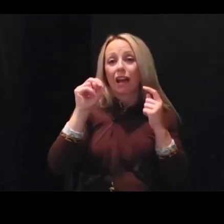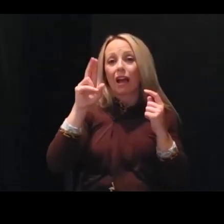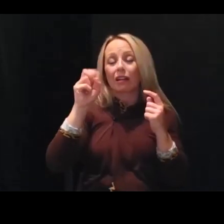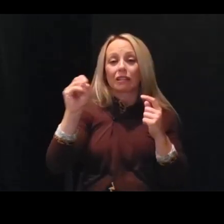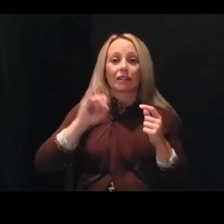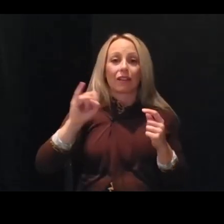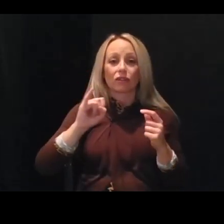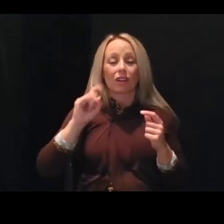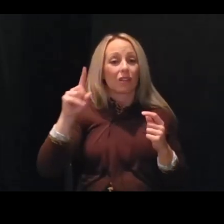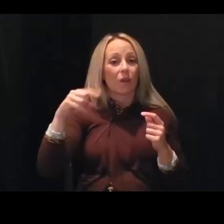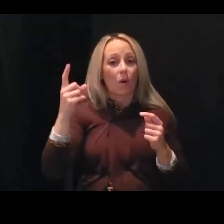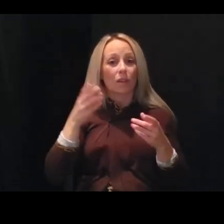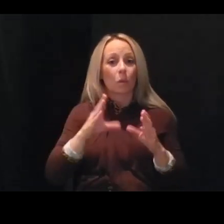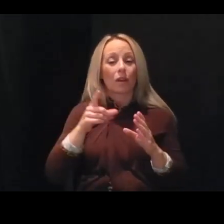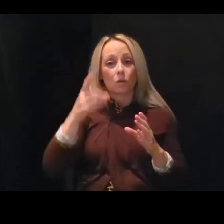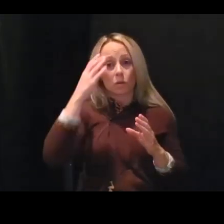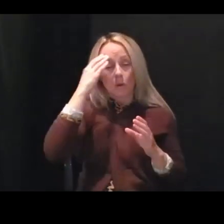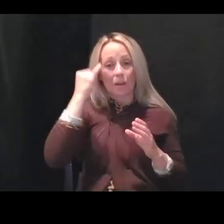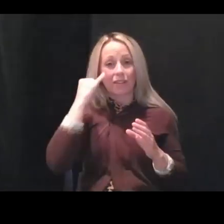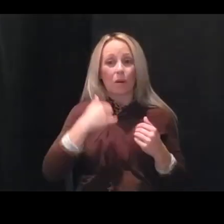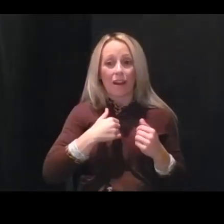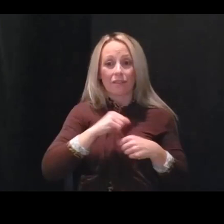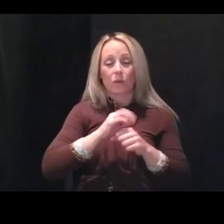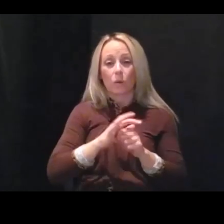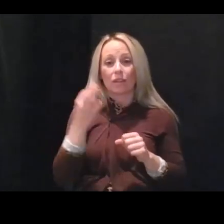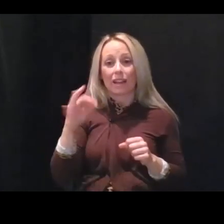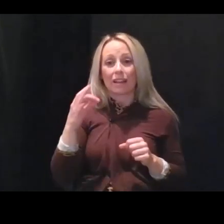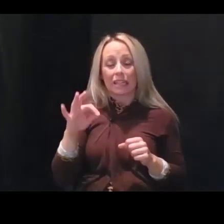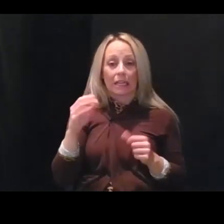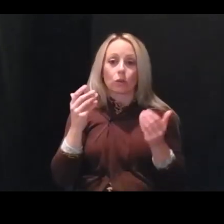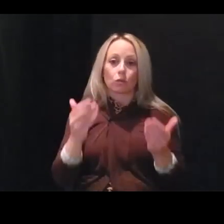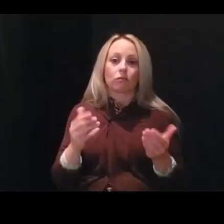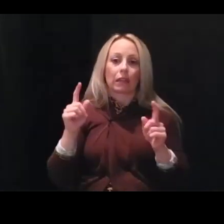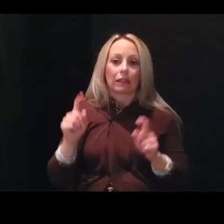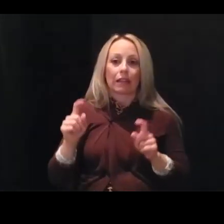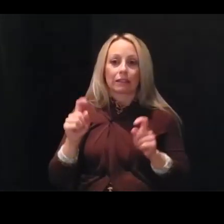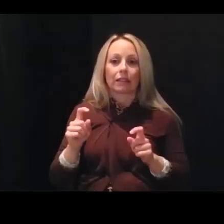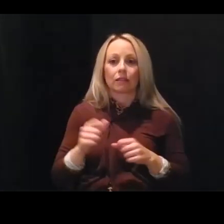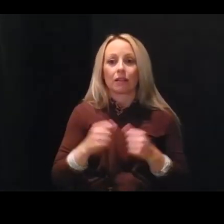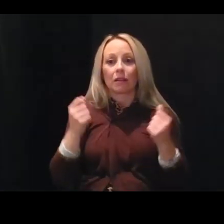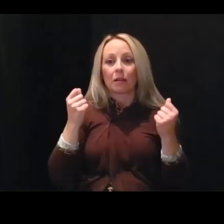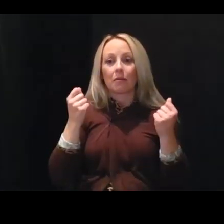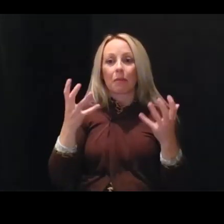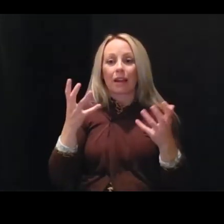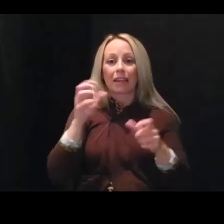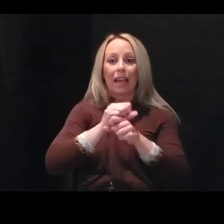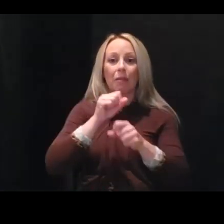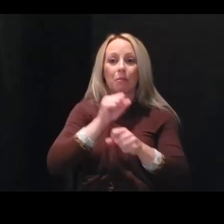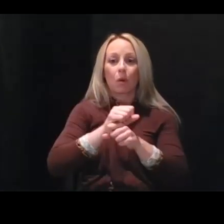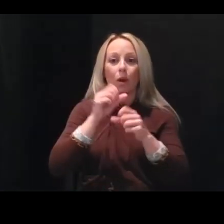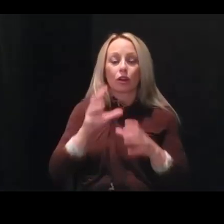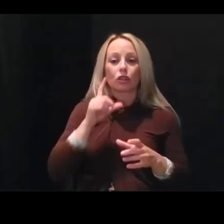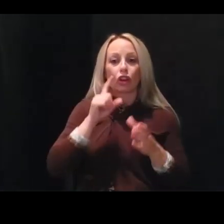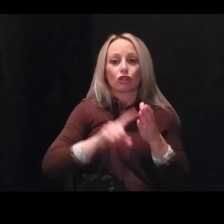will know if you have COVID-19 is to get tested. Many employers and other groups are checking temperatures